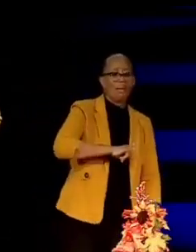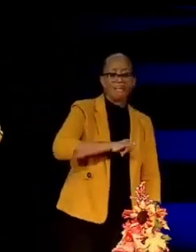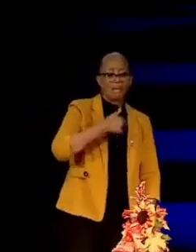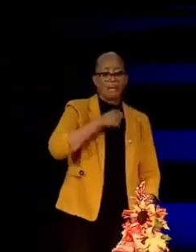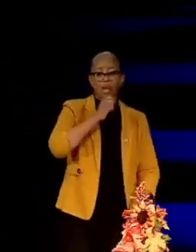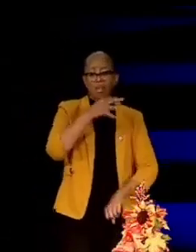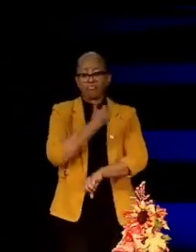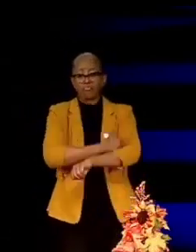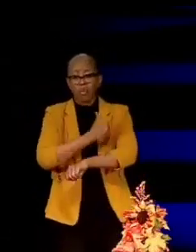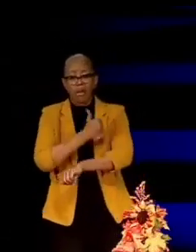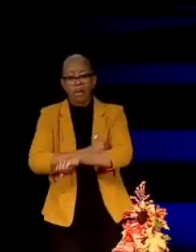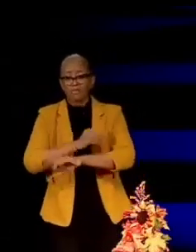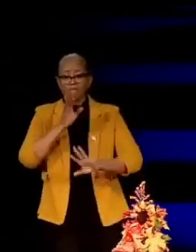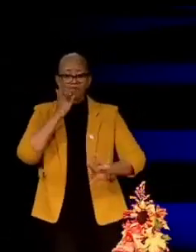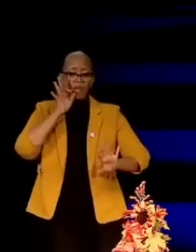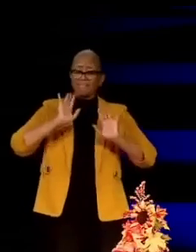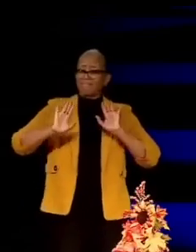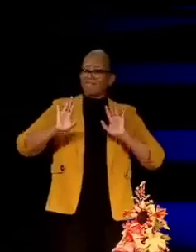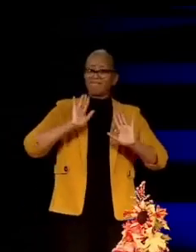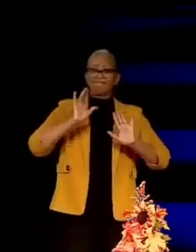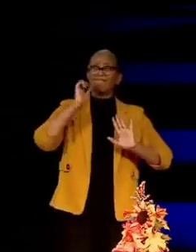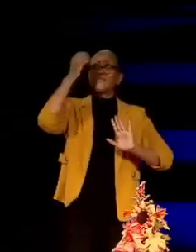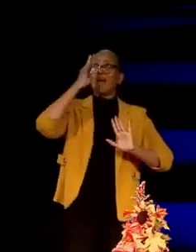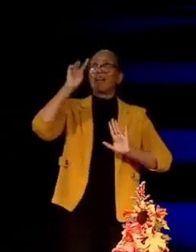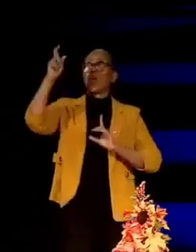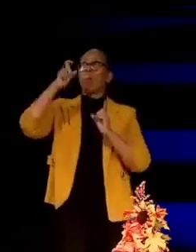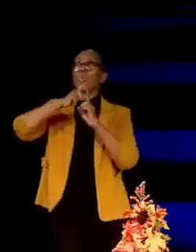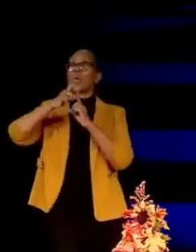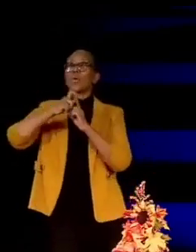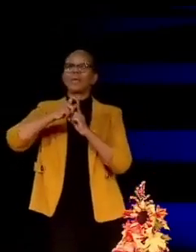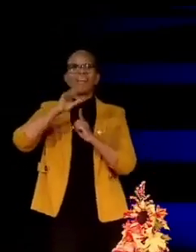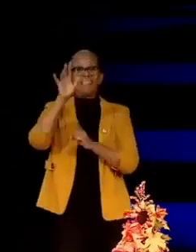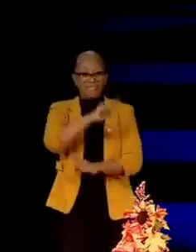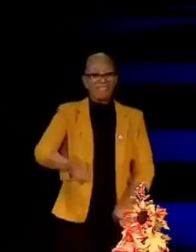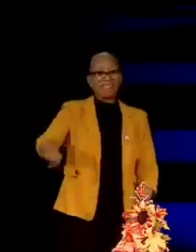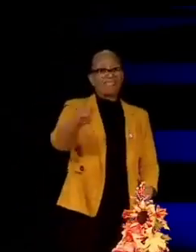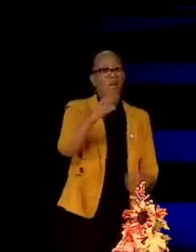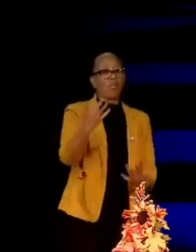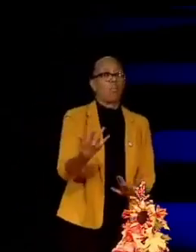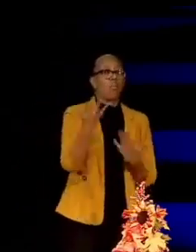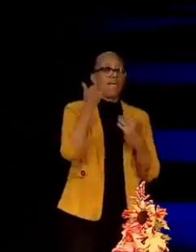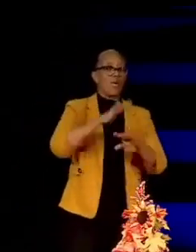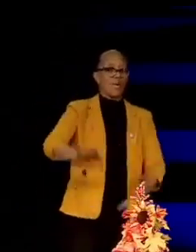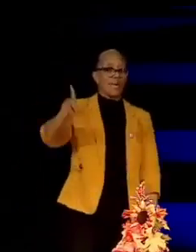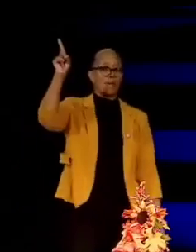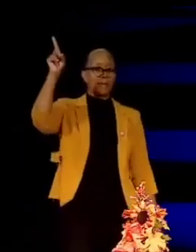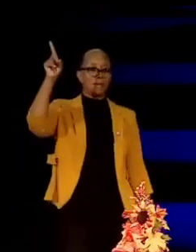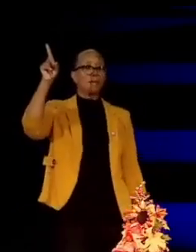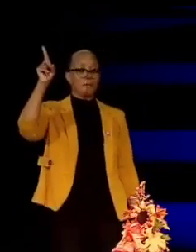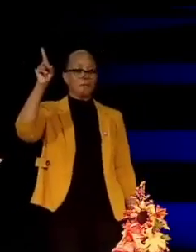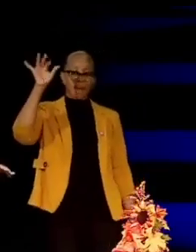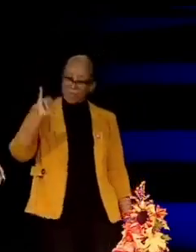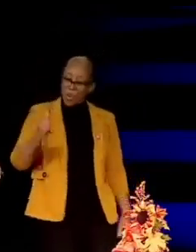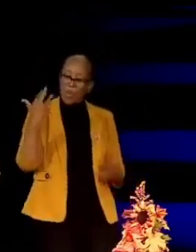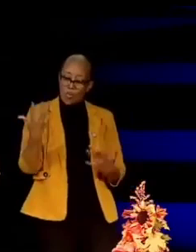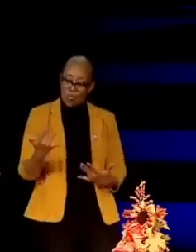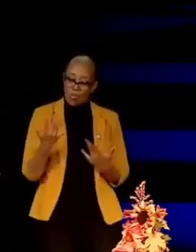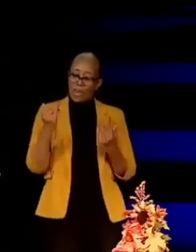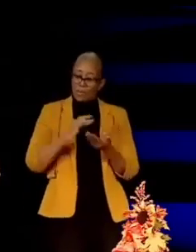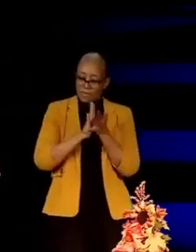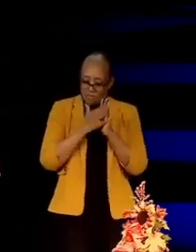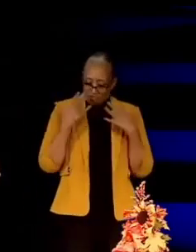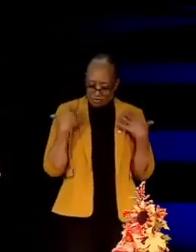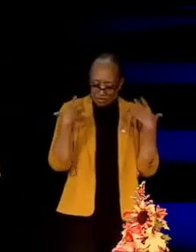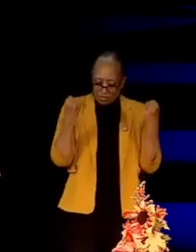need drugs. All I need was the word of God. They that wait upon me. Y'all help me, somebody, shall renew